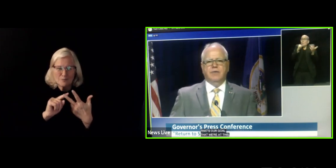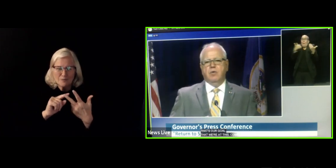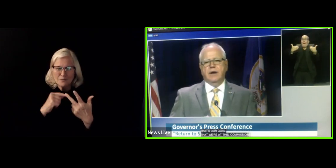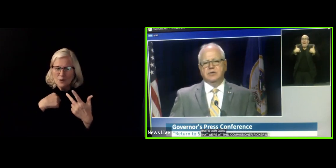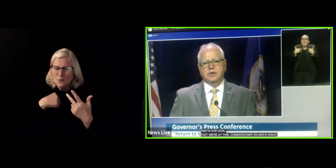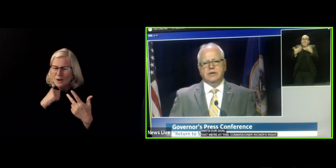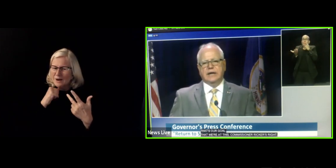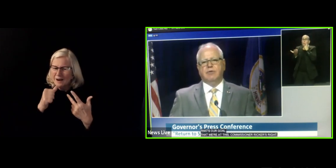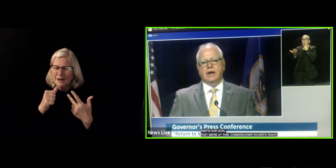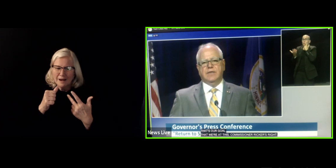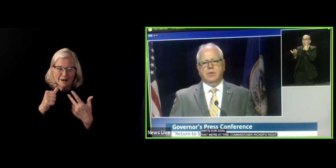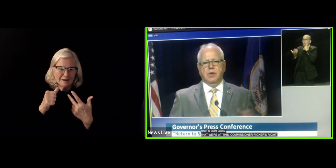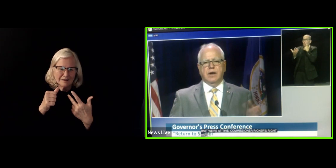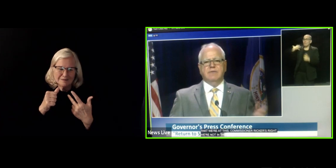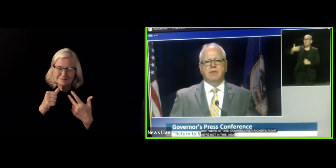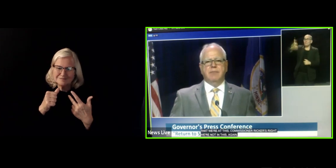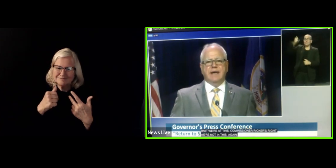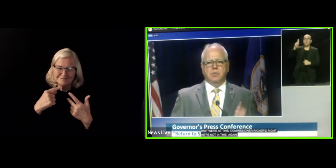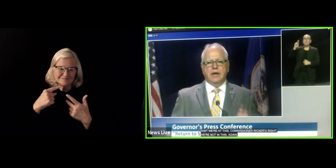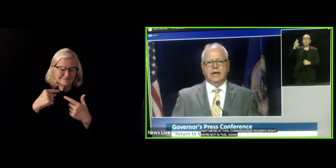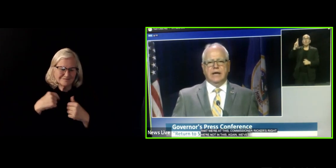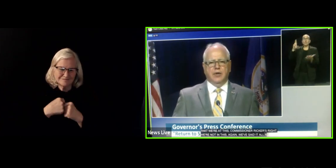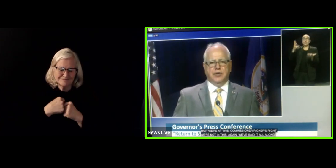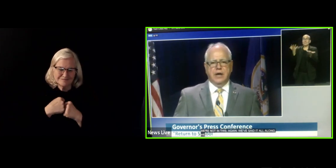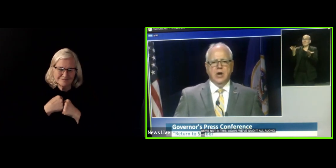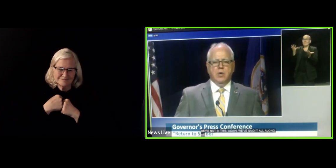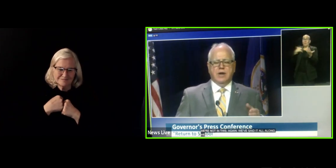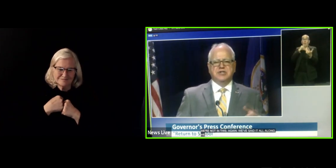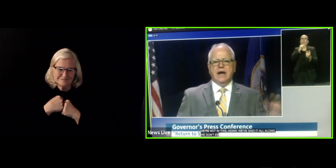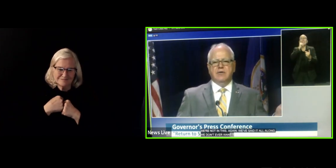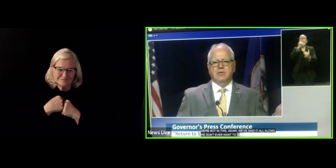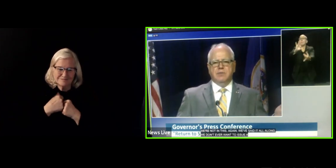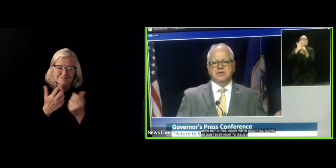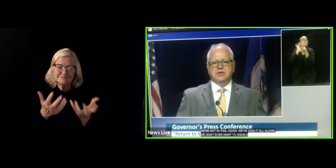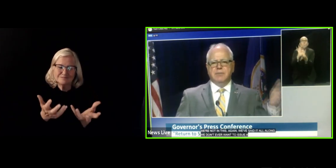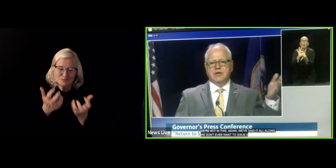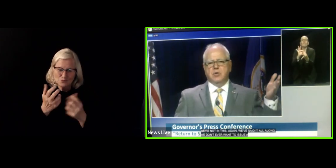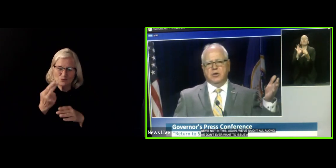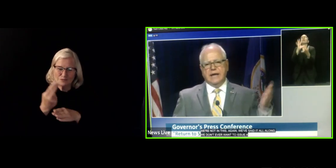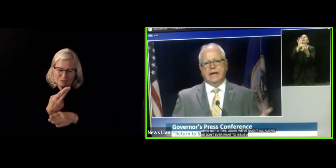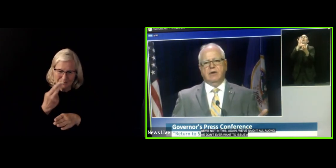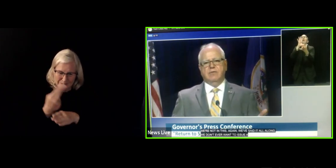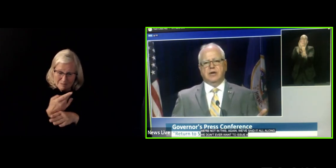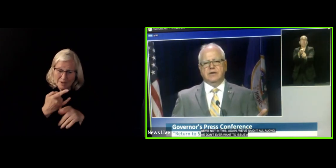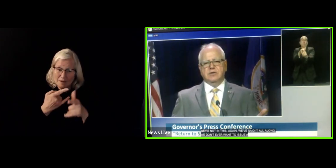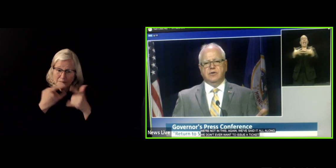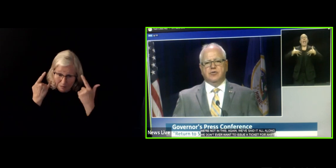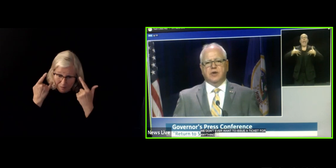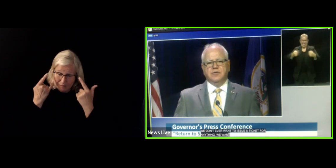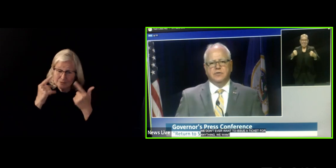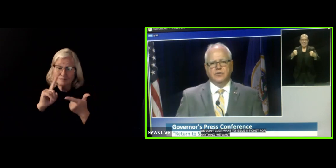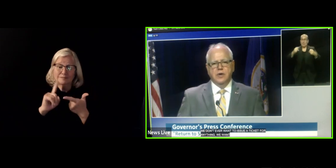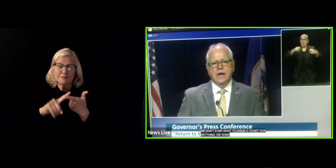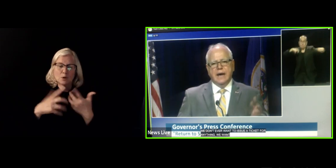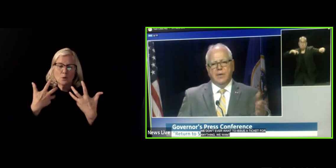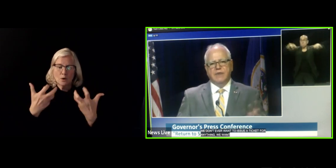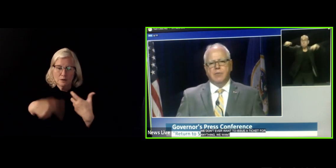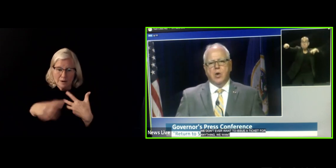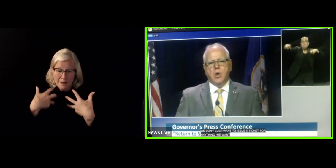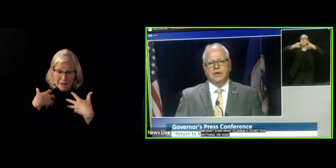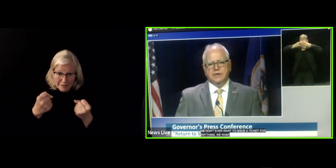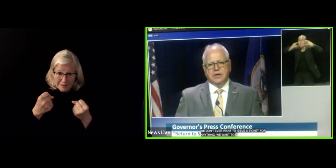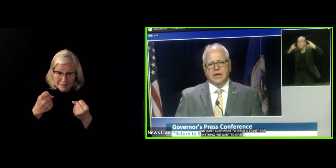don't ever want to issue a ticket for anything. We want to give you a mask. We want to get you healthy. We want to stay out of your business and make sure we're taking care of your kids that you've entrusted us to, and we give